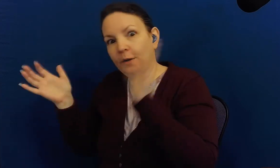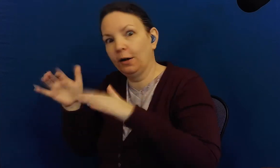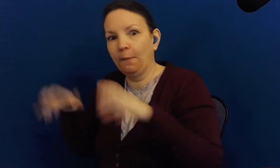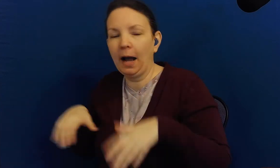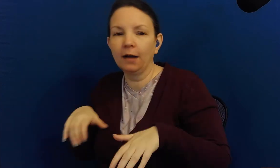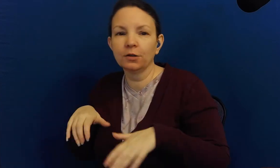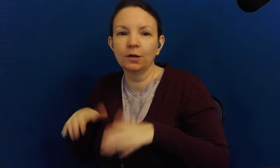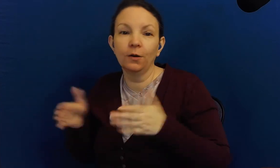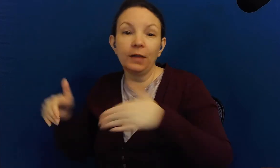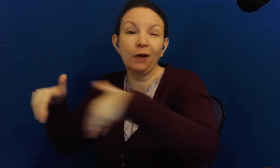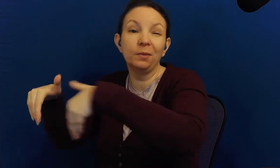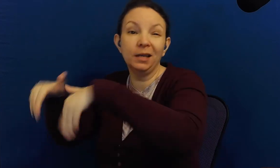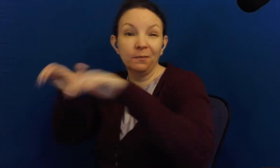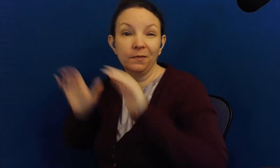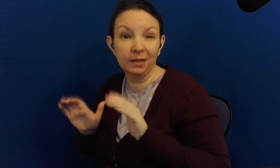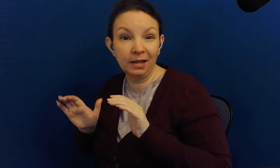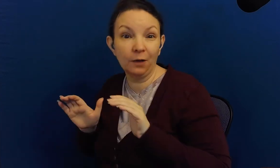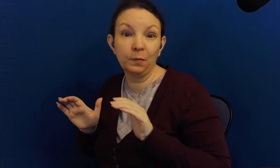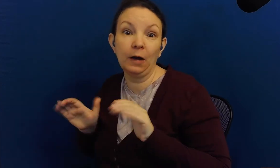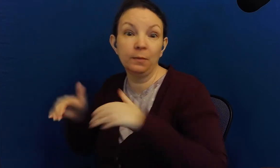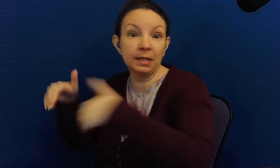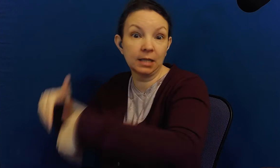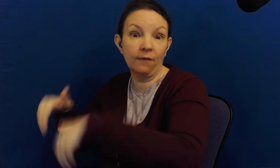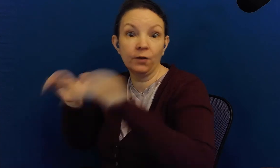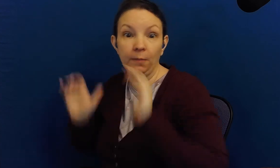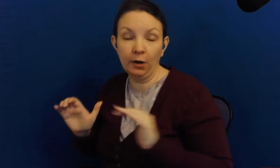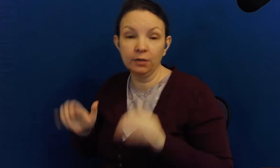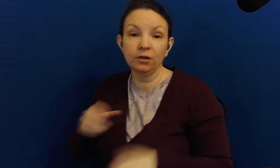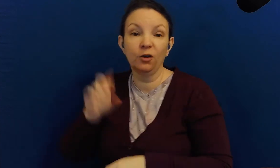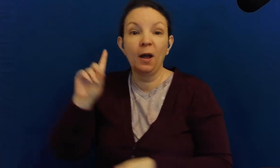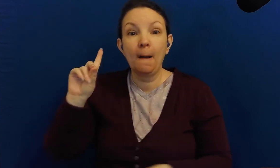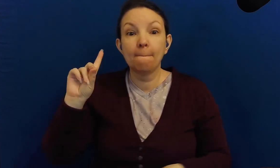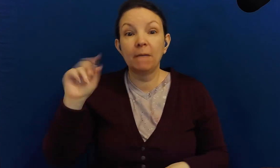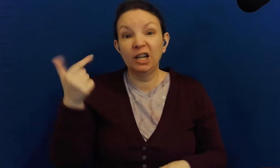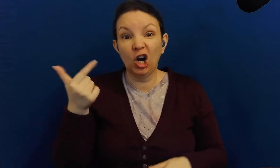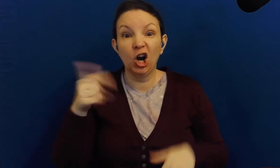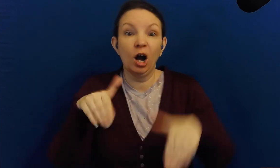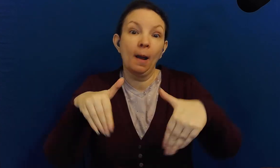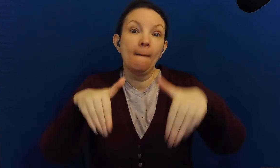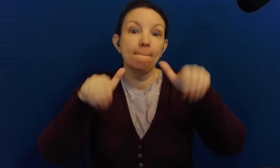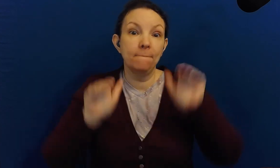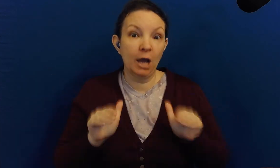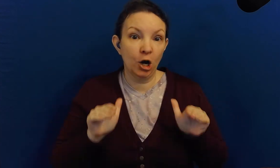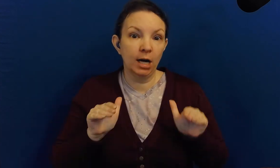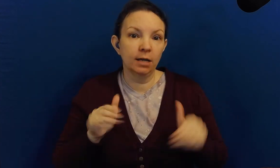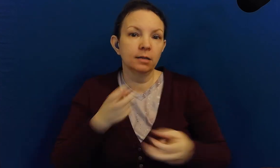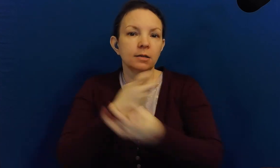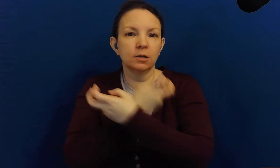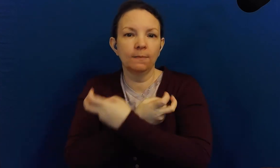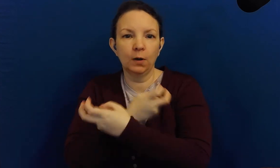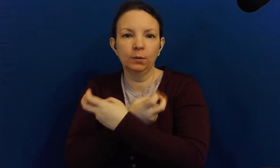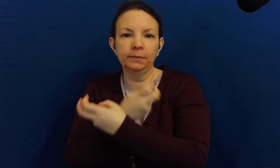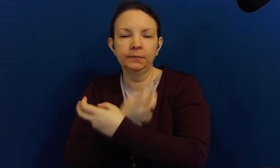back. So that would be the sign for buried. So my dog buried his bone.